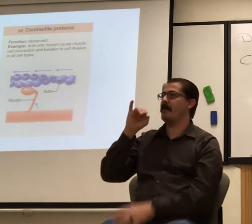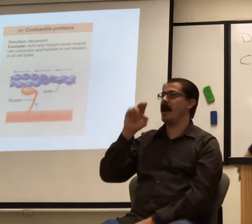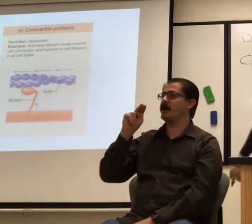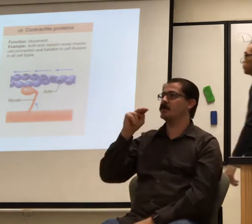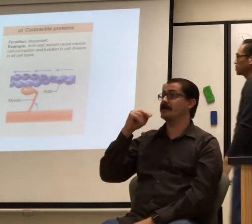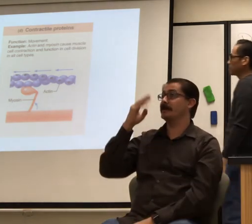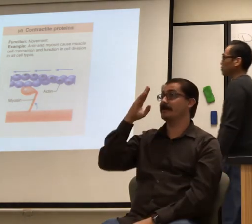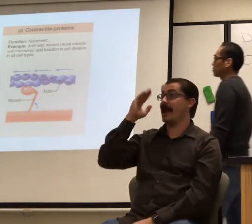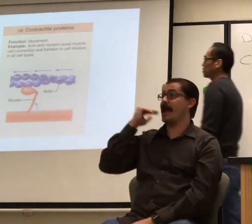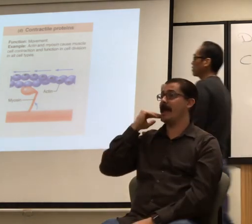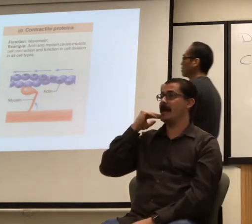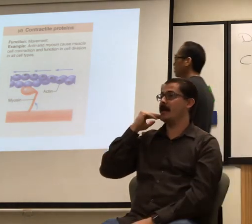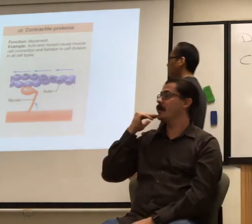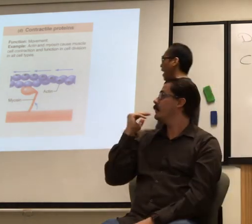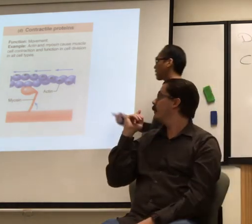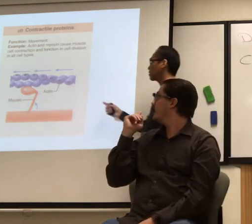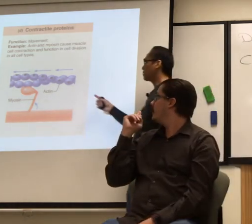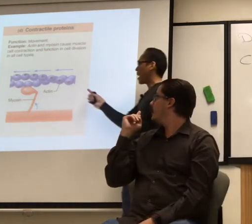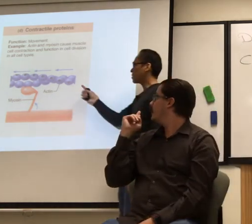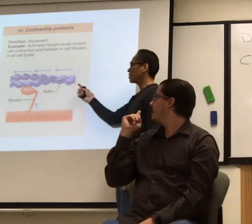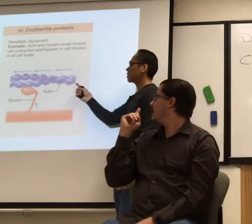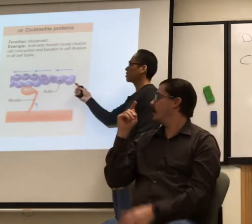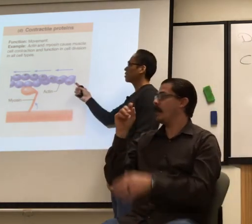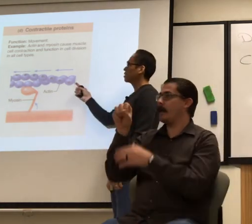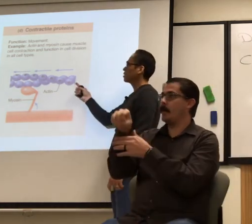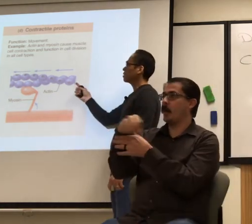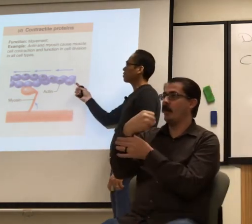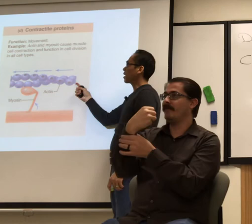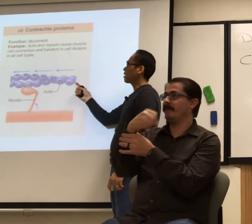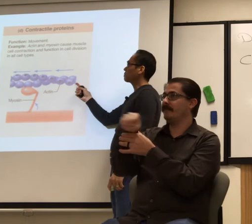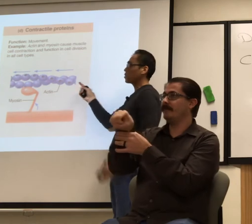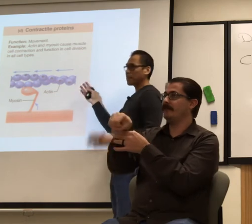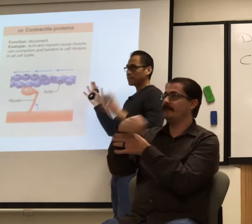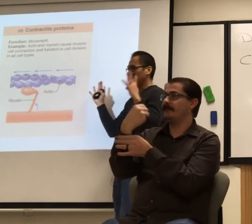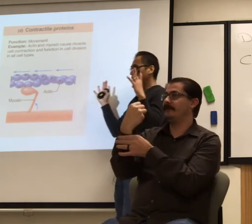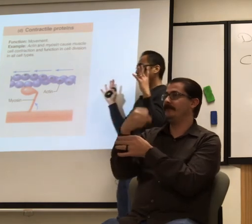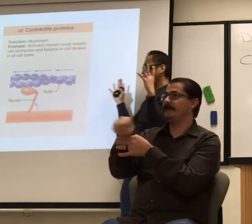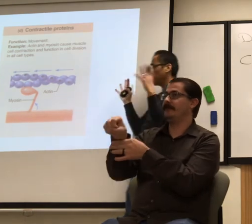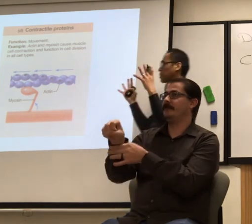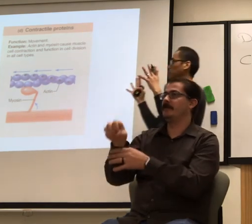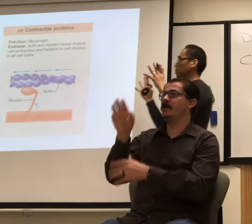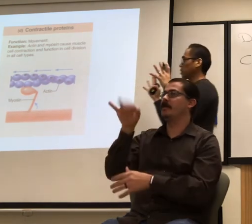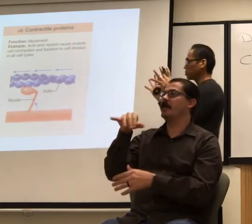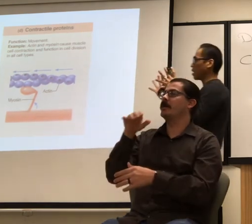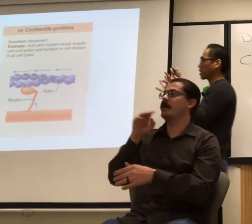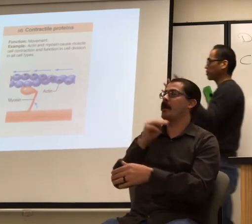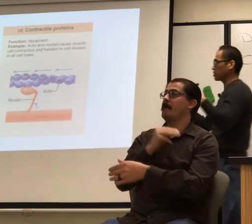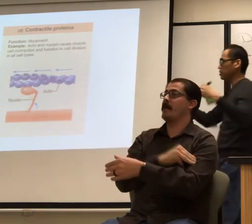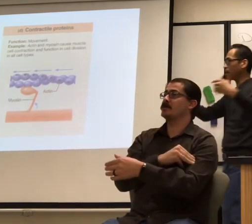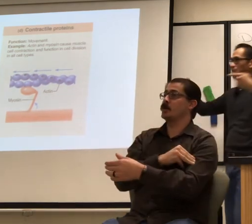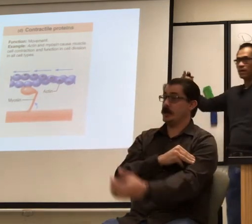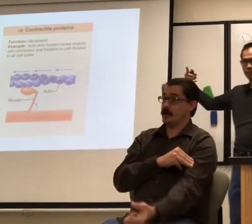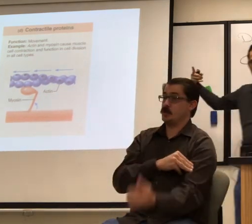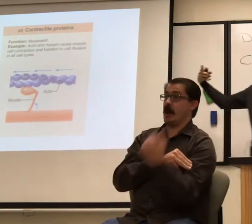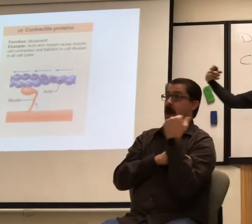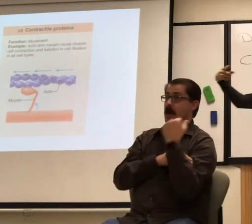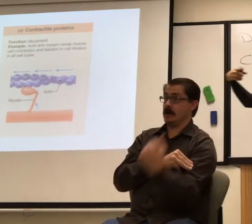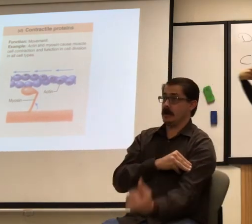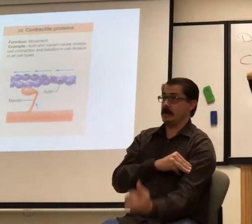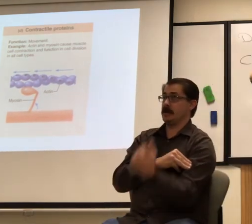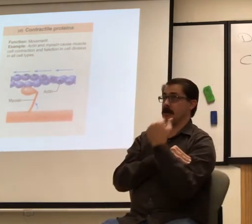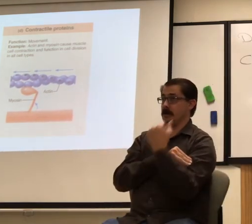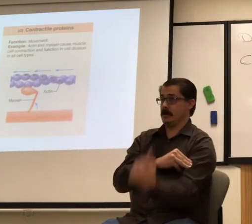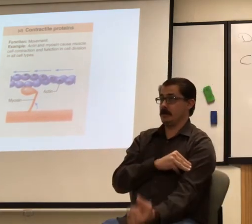that moves the actin past it. Okay, so that way muscle can contract, because this is happening from two